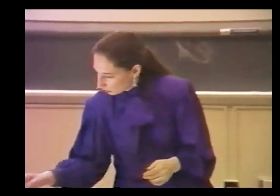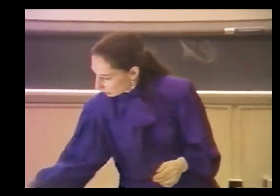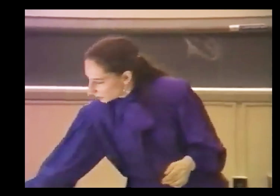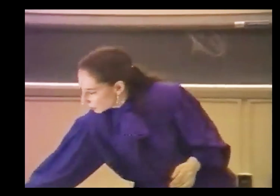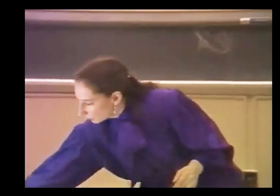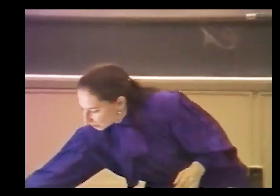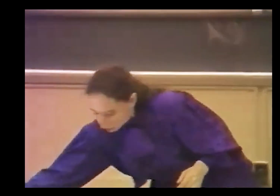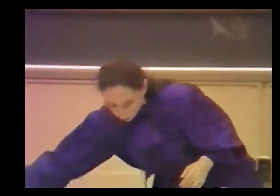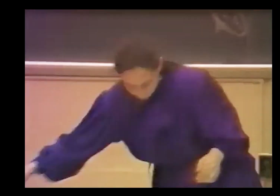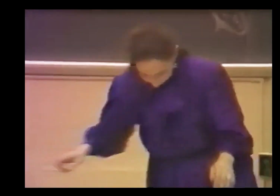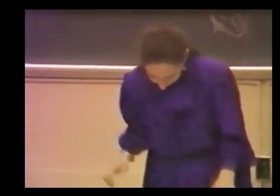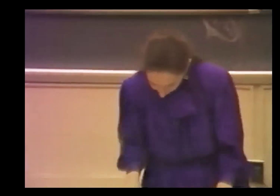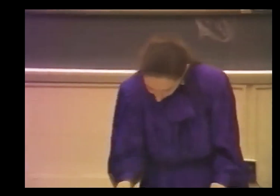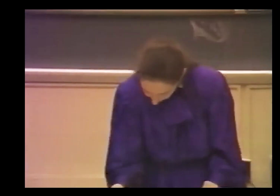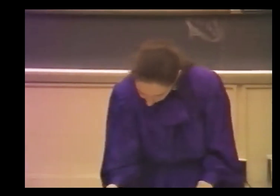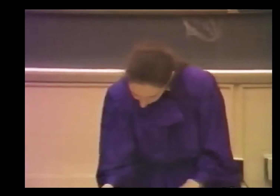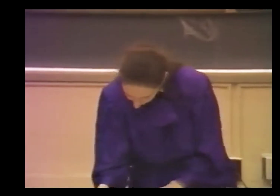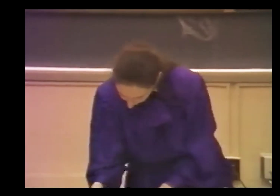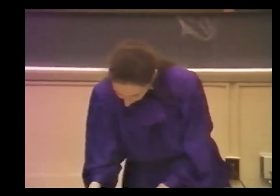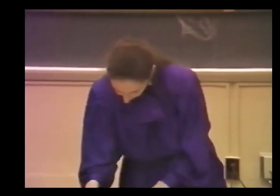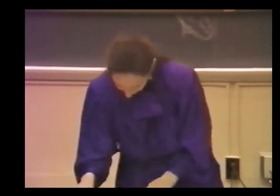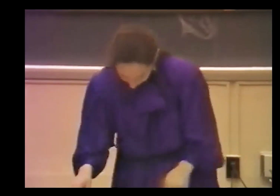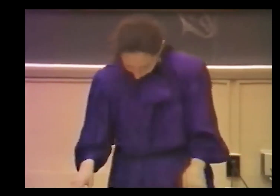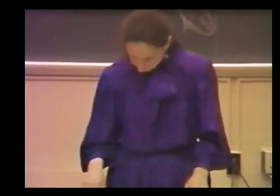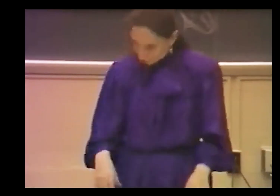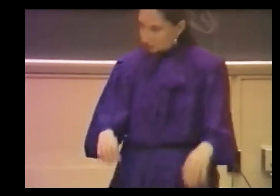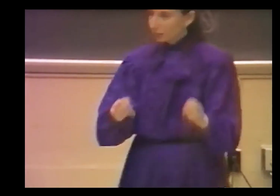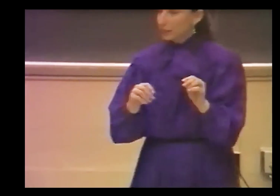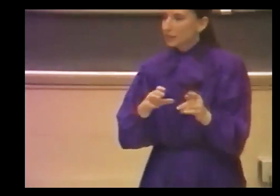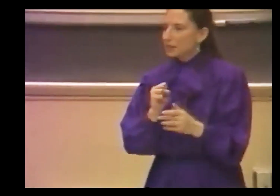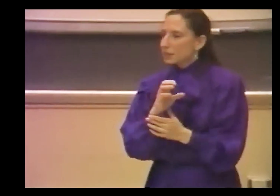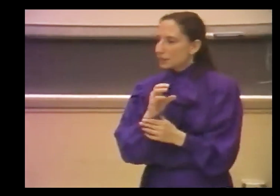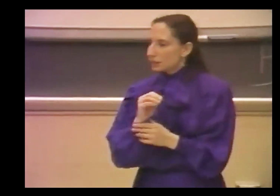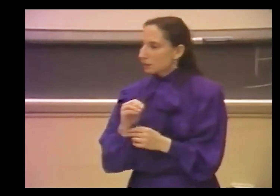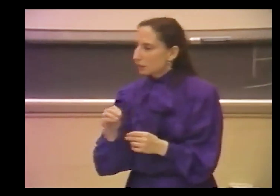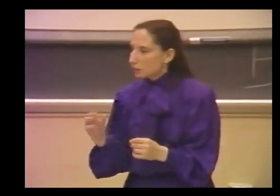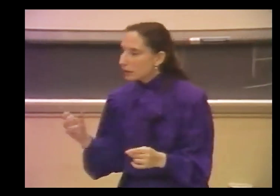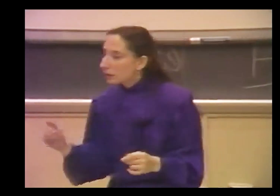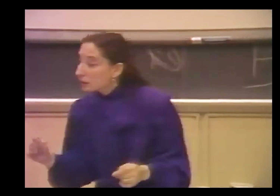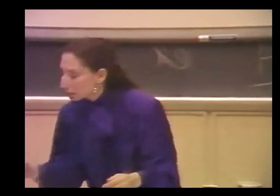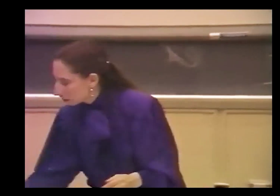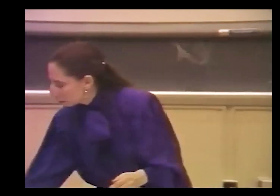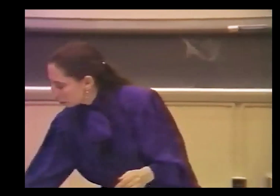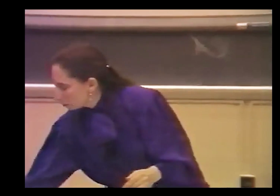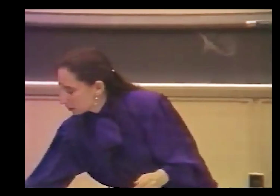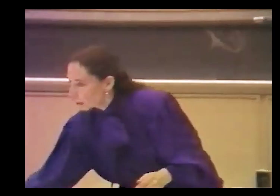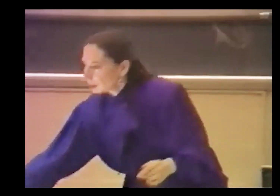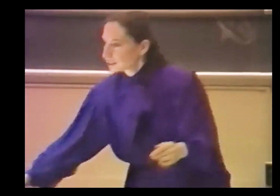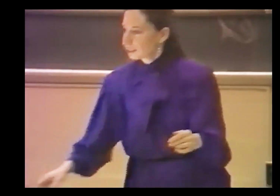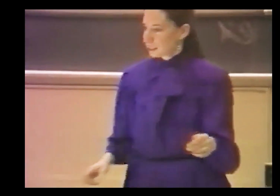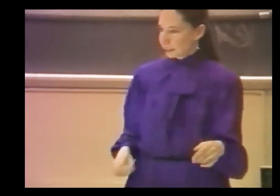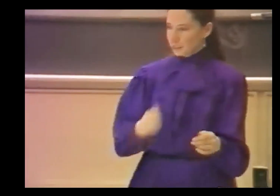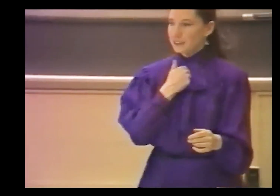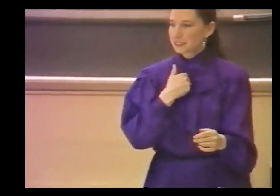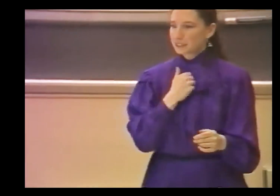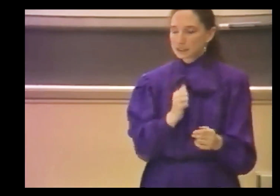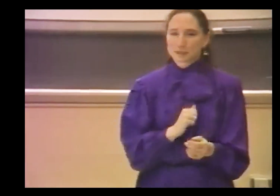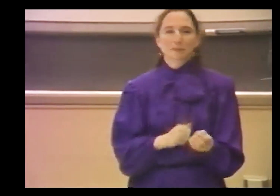let me turn this off. All right, so what? Oh, turn it on in just a second. sorry.